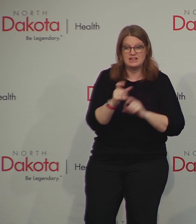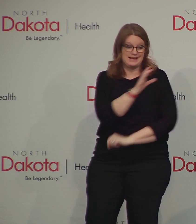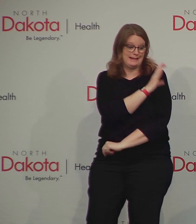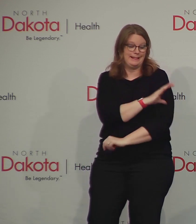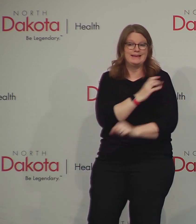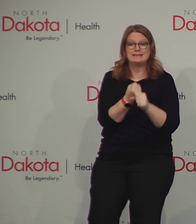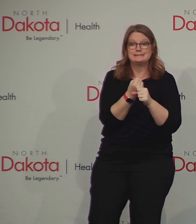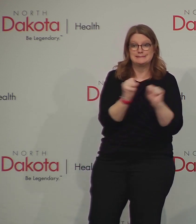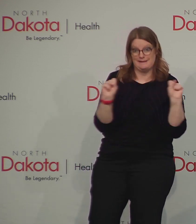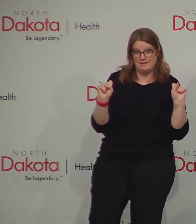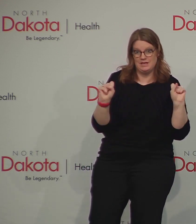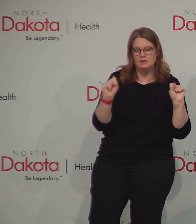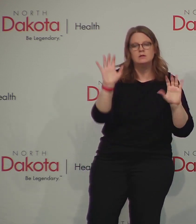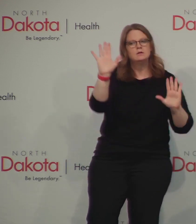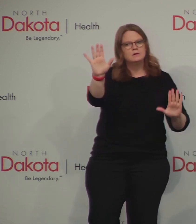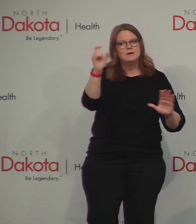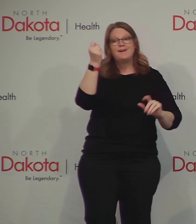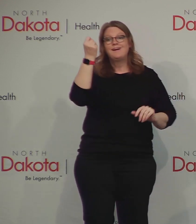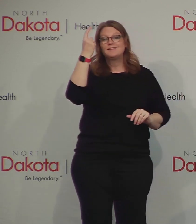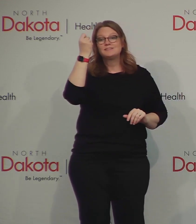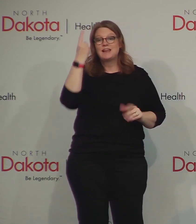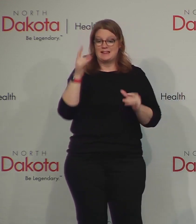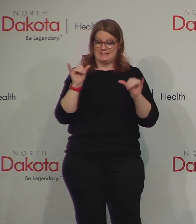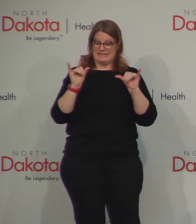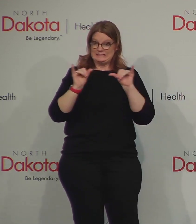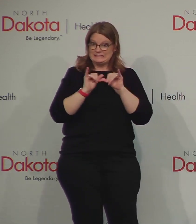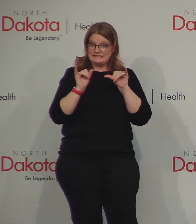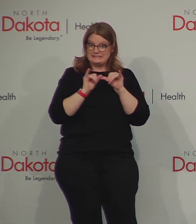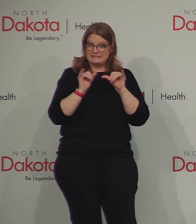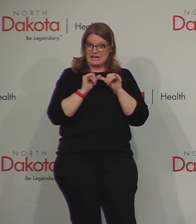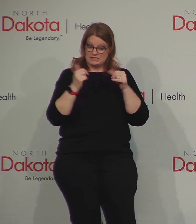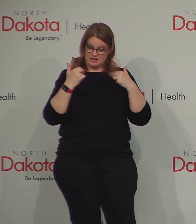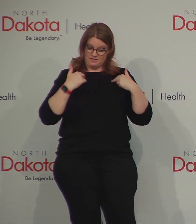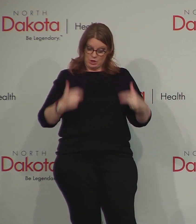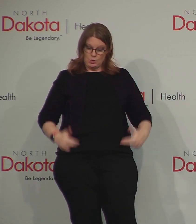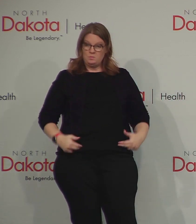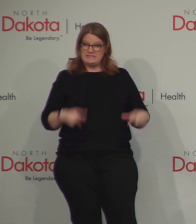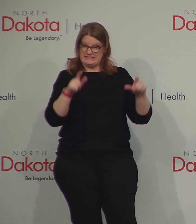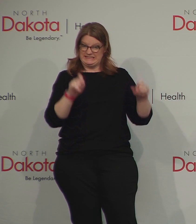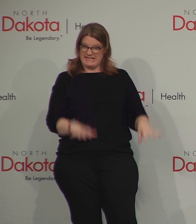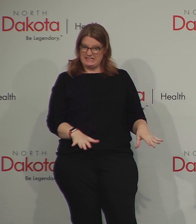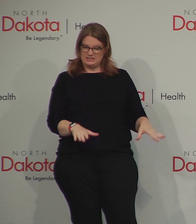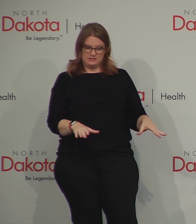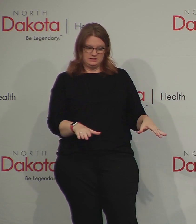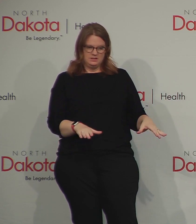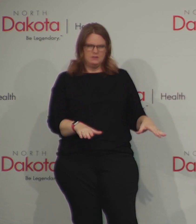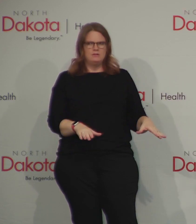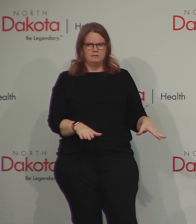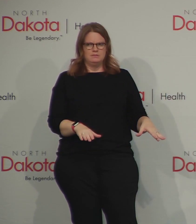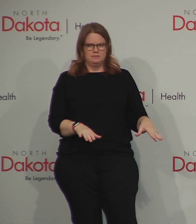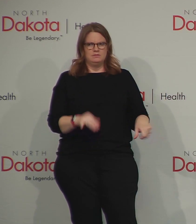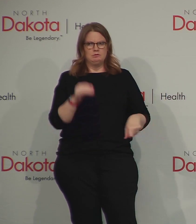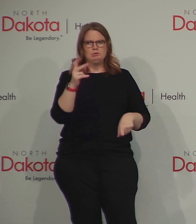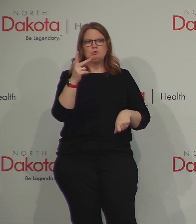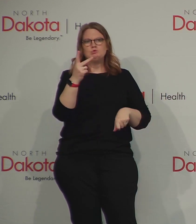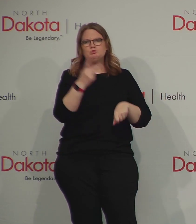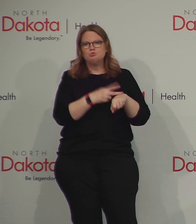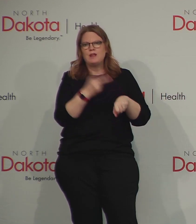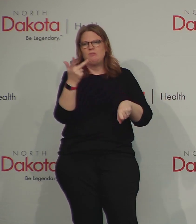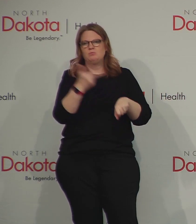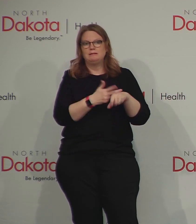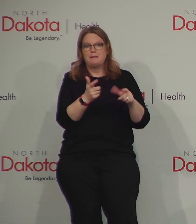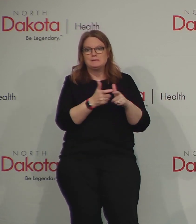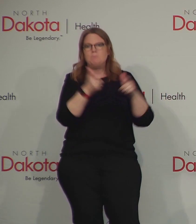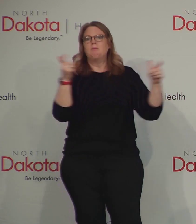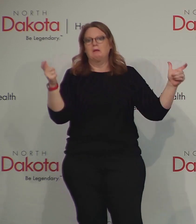fact, the size of the clinical human trials for these vaccines was in some cases 2 to 3 times larger than